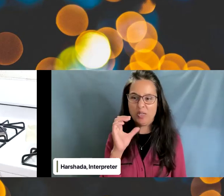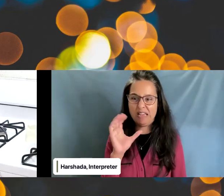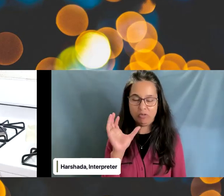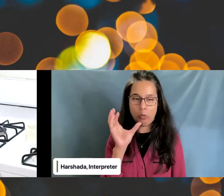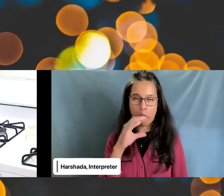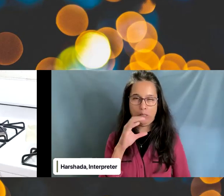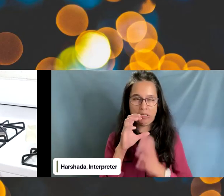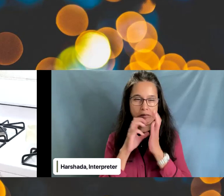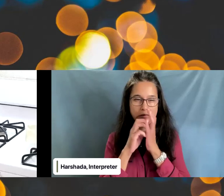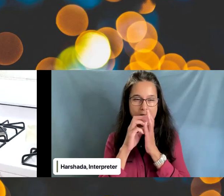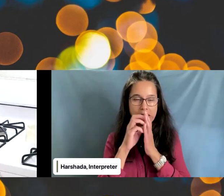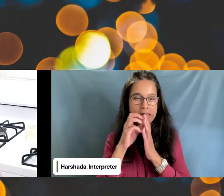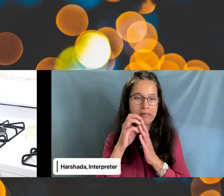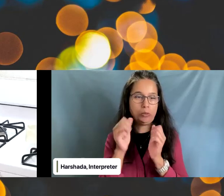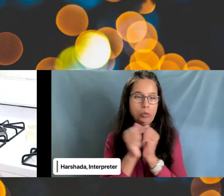raspberry seeds.